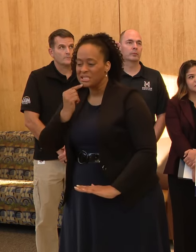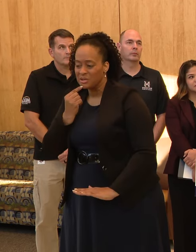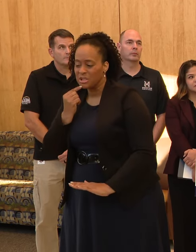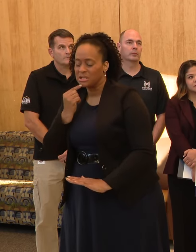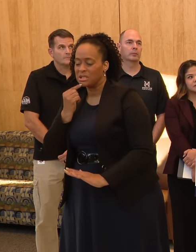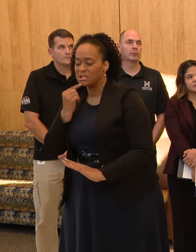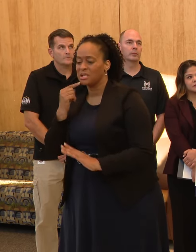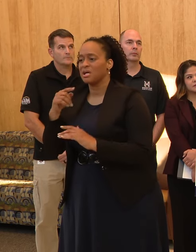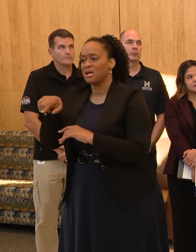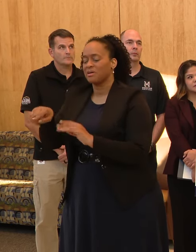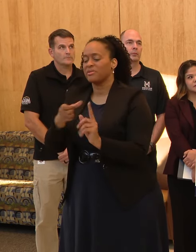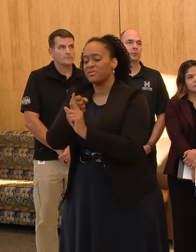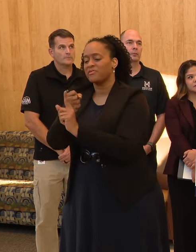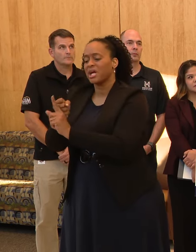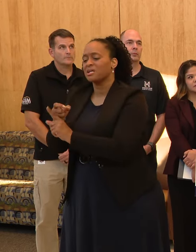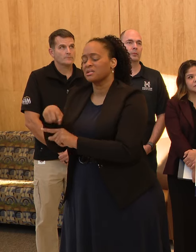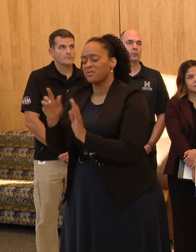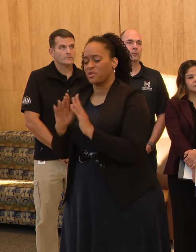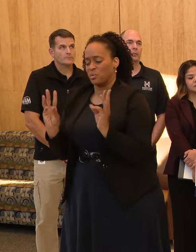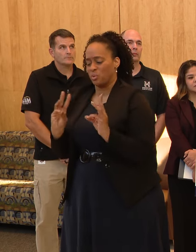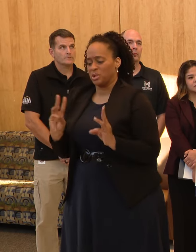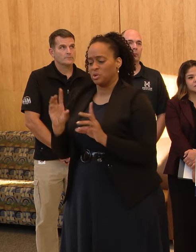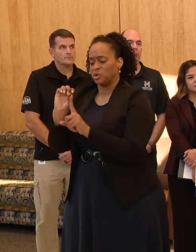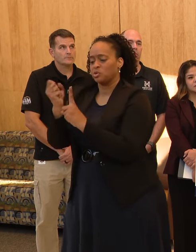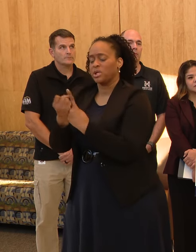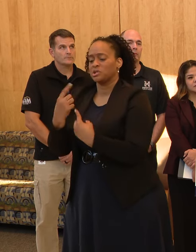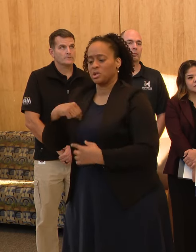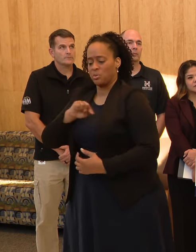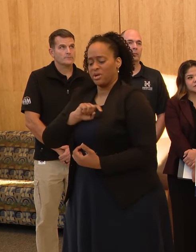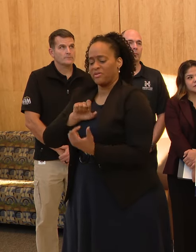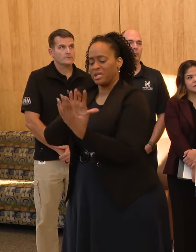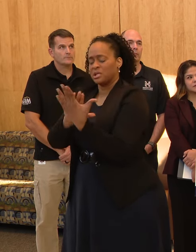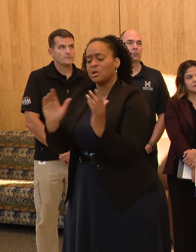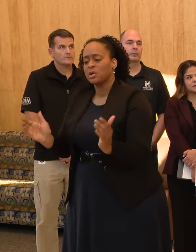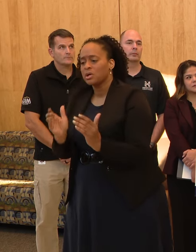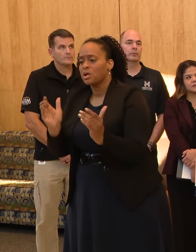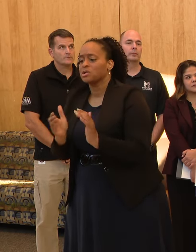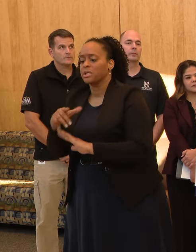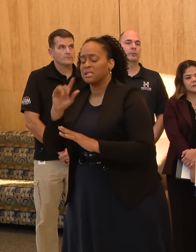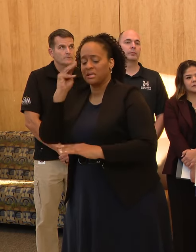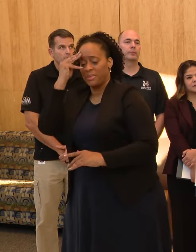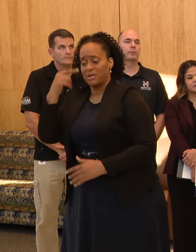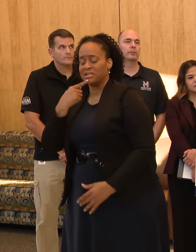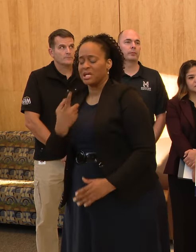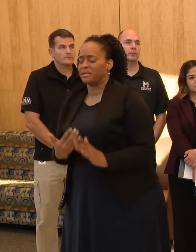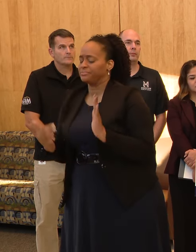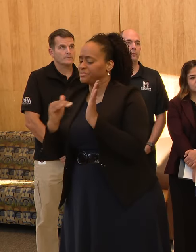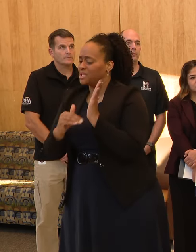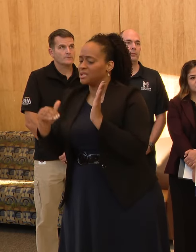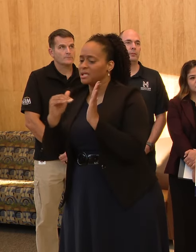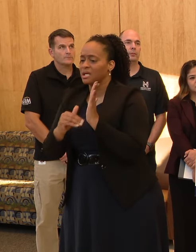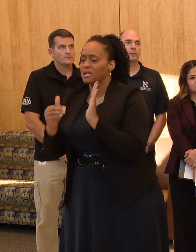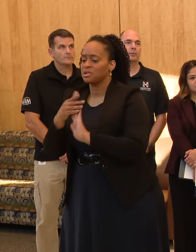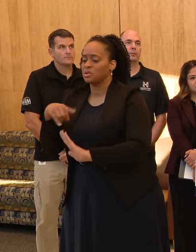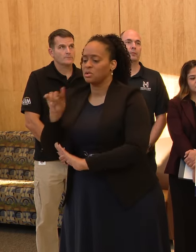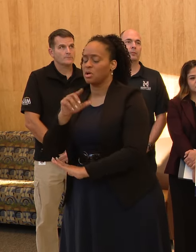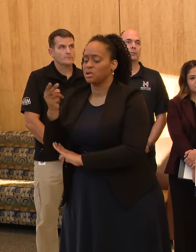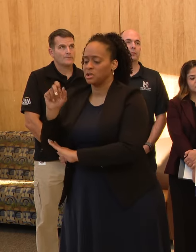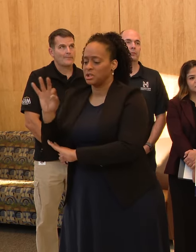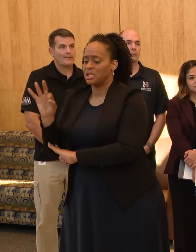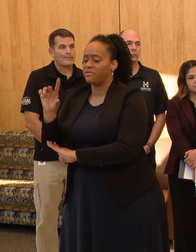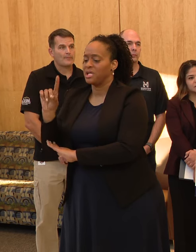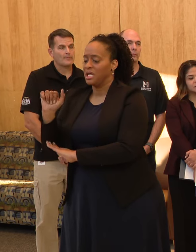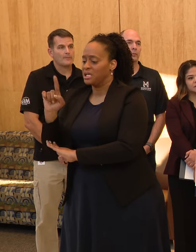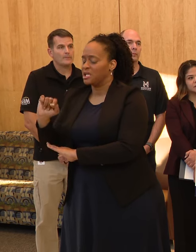the effects of the winter that we're facing. Again, encourage everyone, as the mayor has mentioned time and time again, and along with Chief Diaz and all the